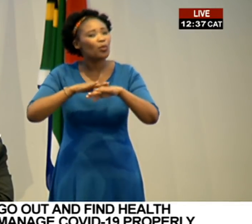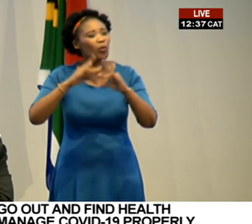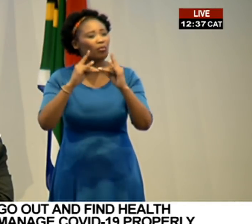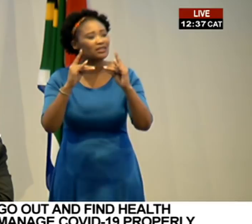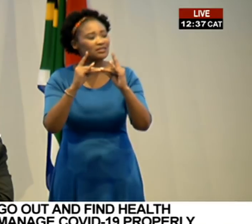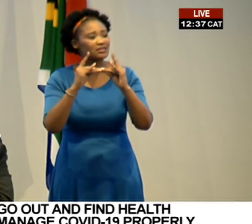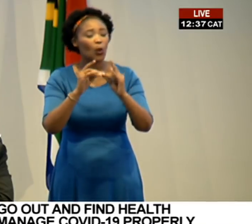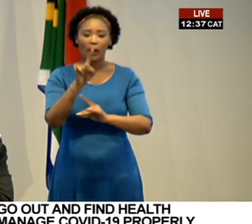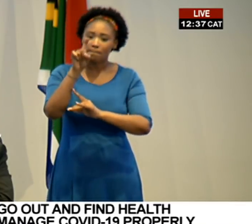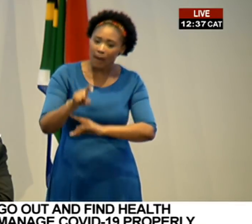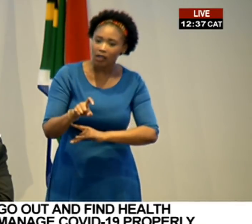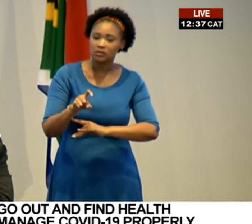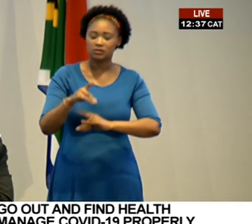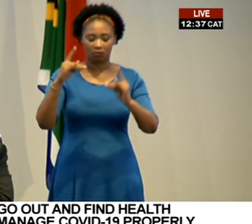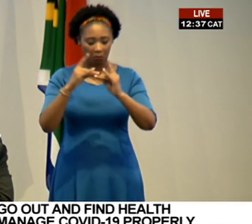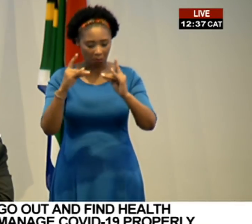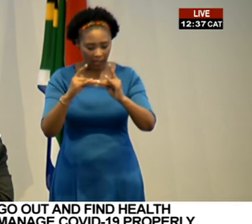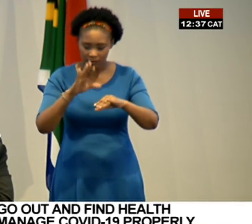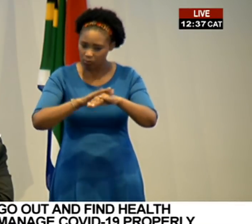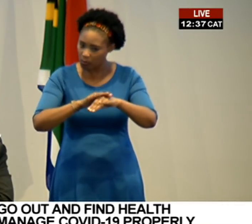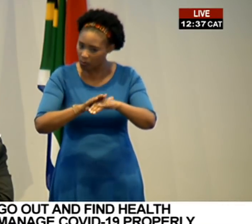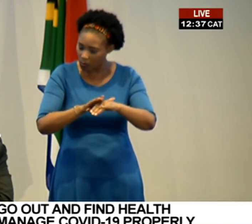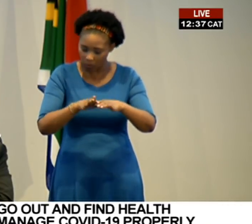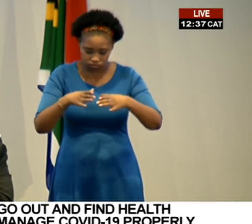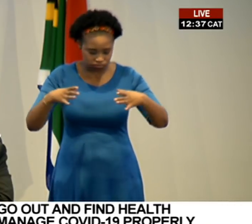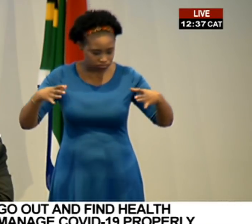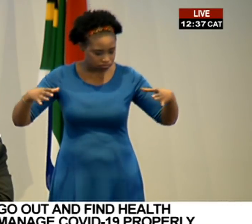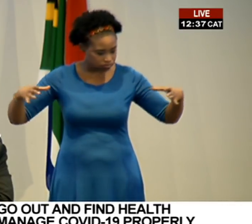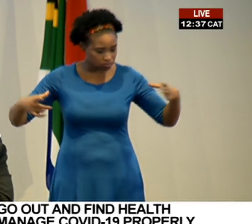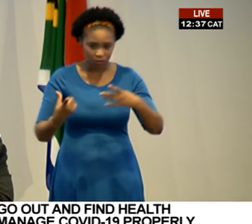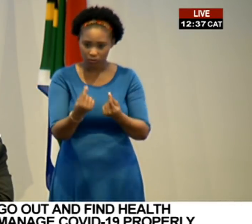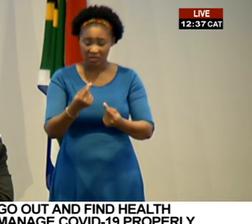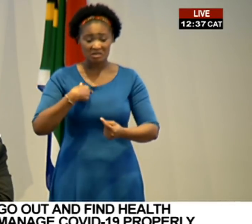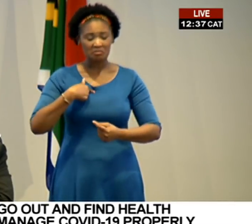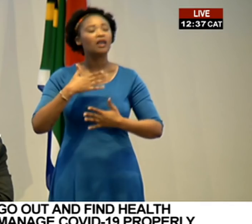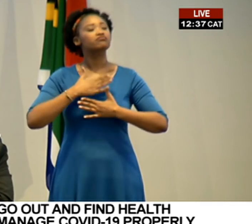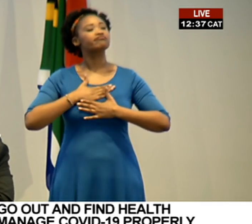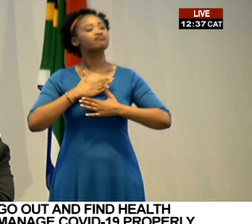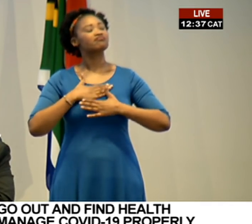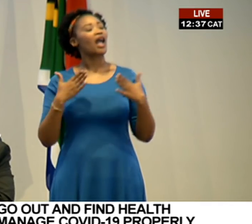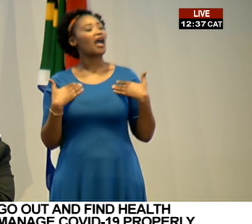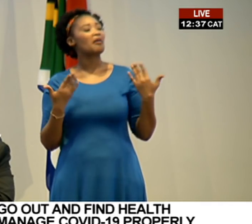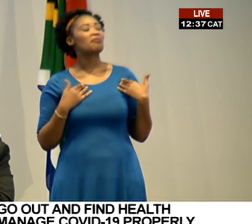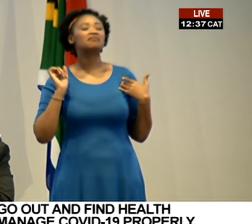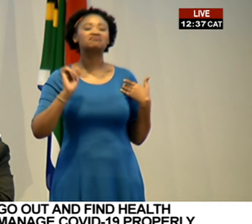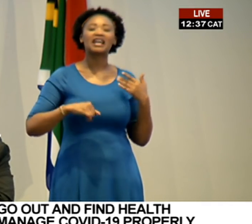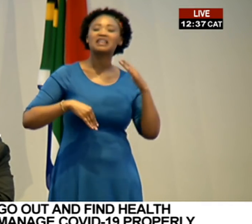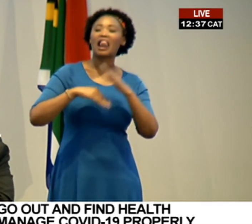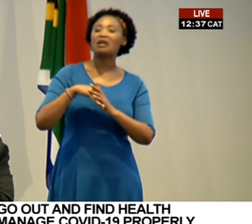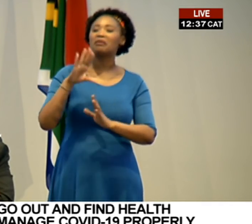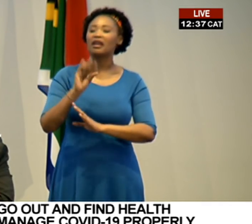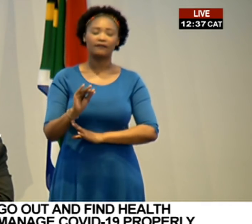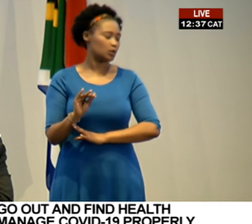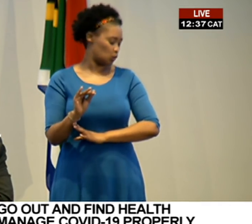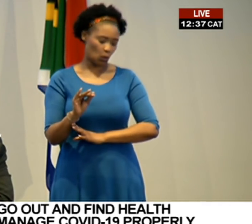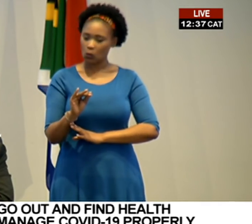We must increase the number of beds. I'm not satisfied with and happy with the limit that you think